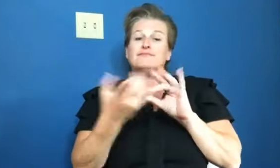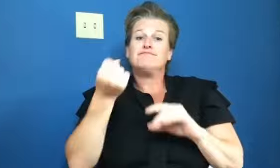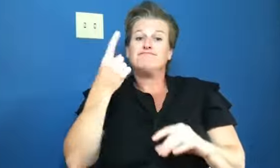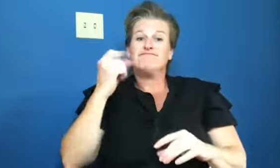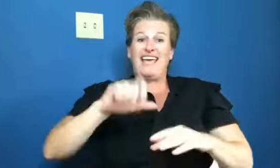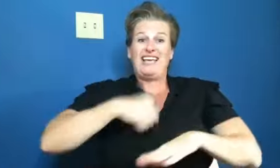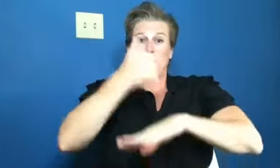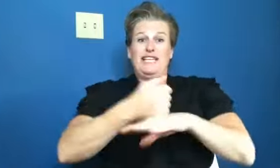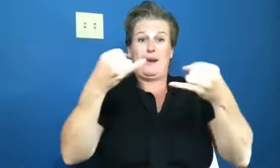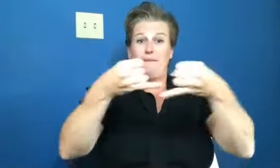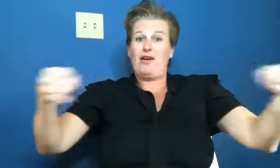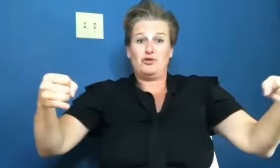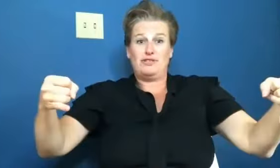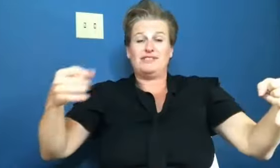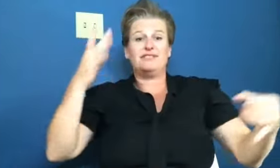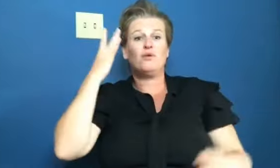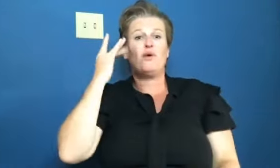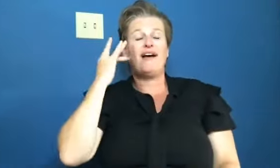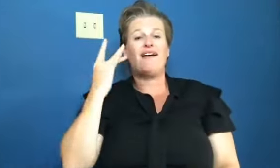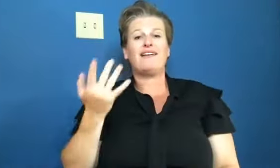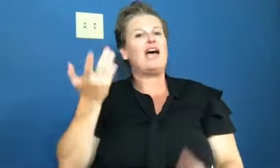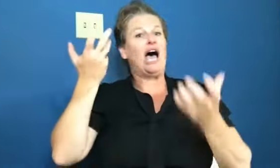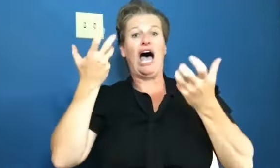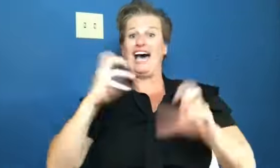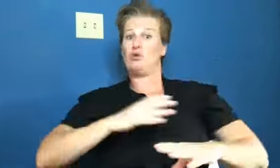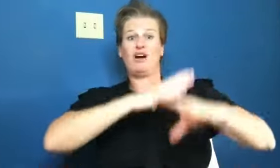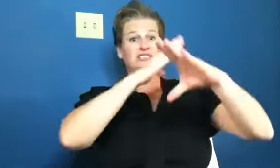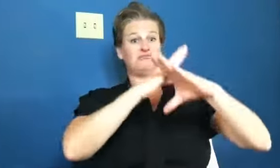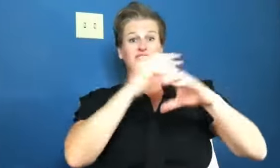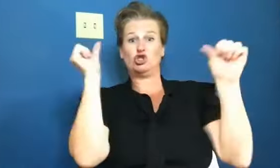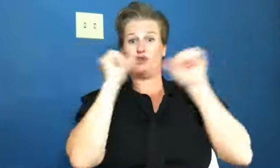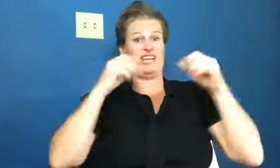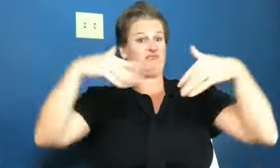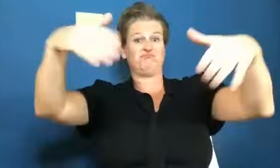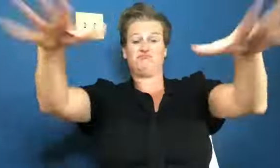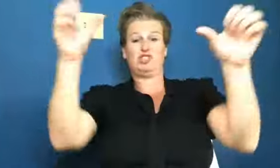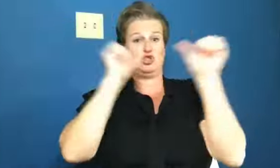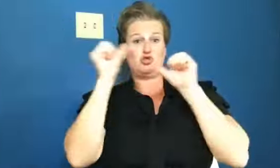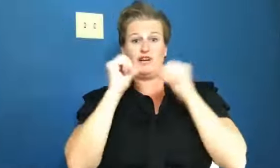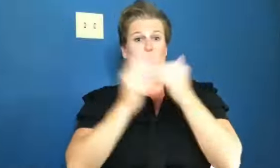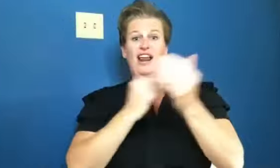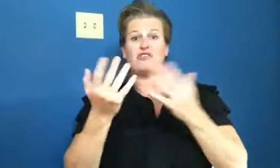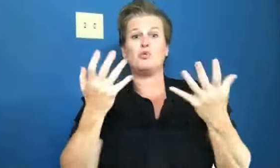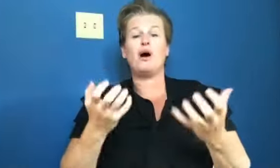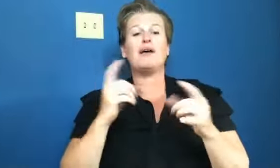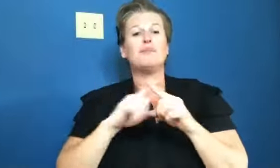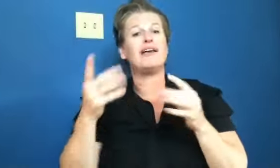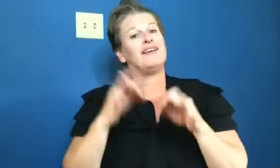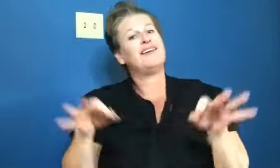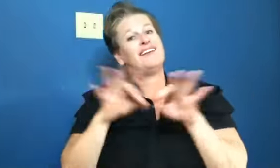I told them, I said, hey, I don't want to get in the way of your drinking. You can drink where you want, when you want, however you want, but could you please sleep in the spare bedroom? And he said, I'd be happy